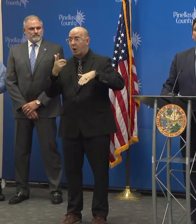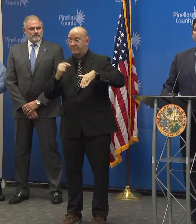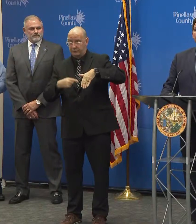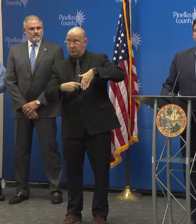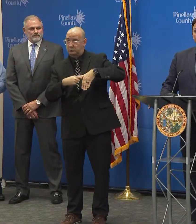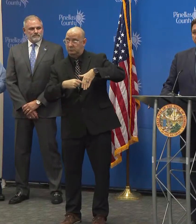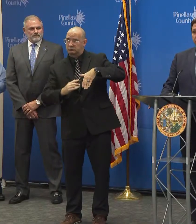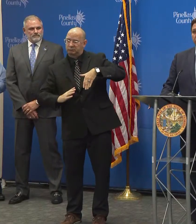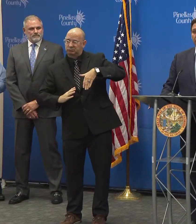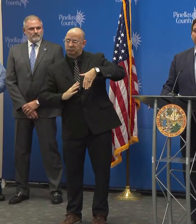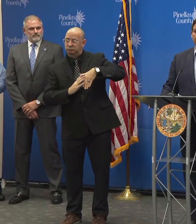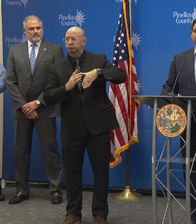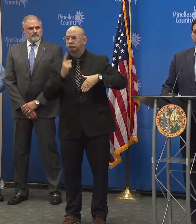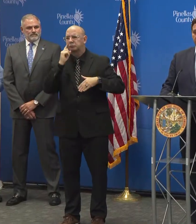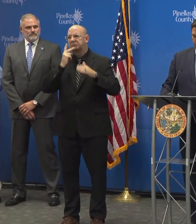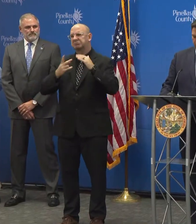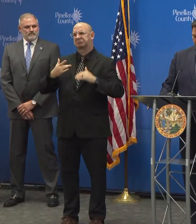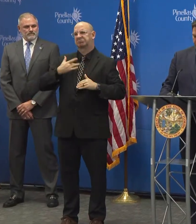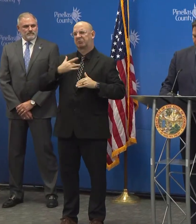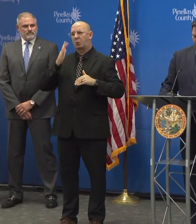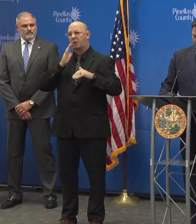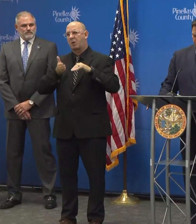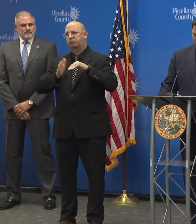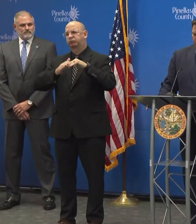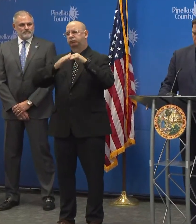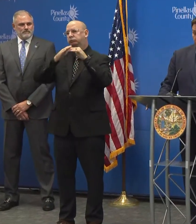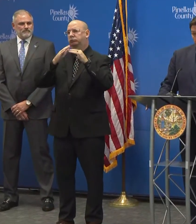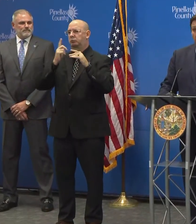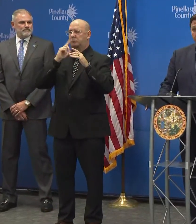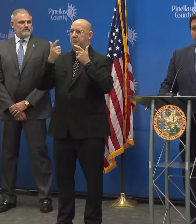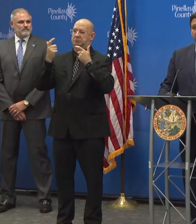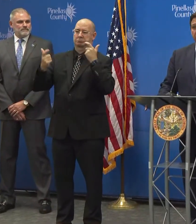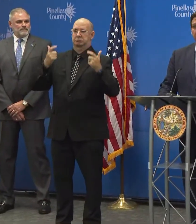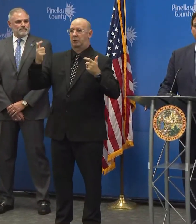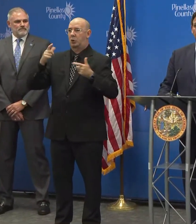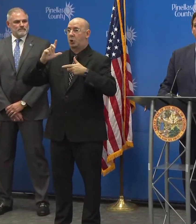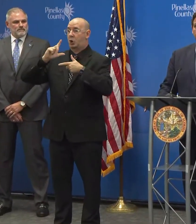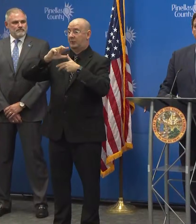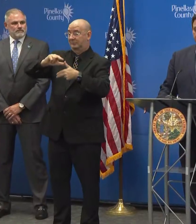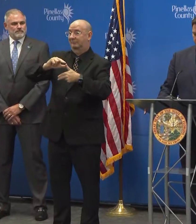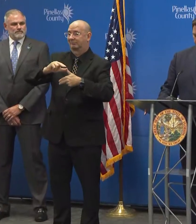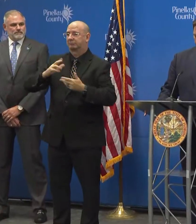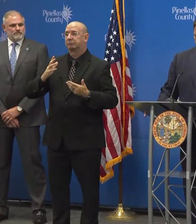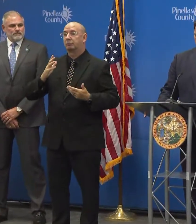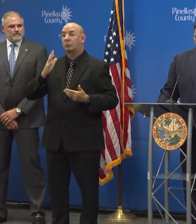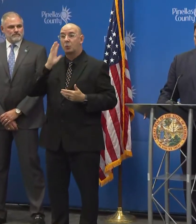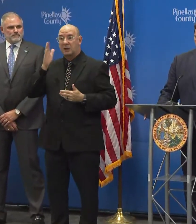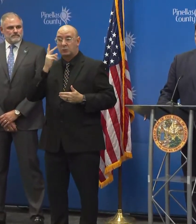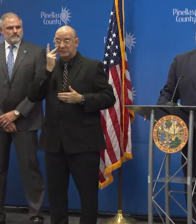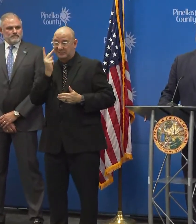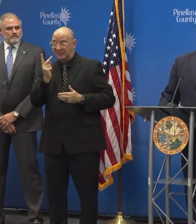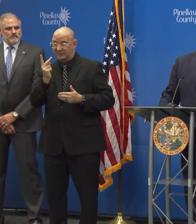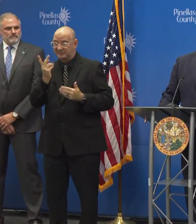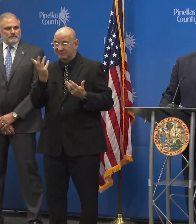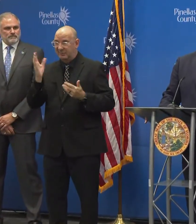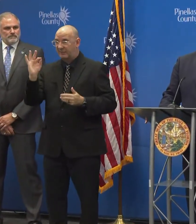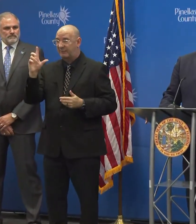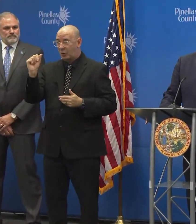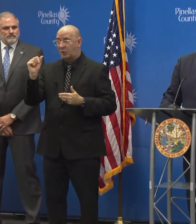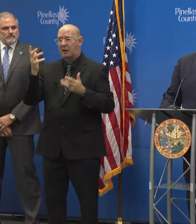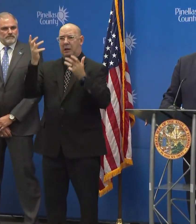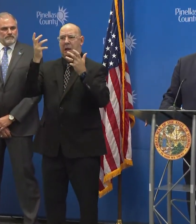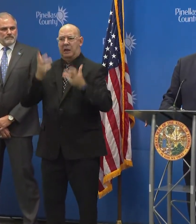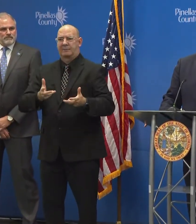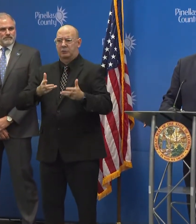strengthen into a major hurricane. We will see on the Gulf Coast of Florida heavy rains, strong